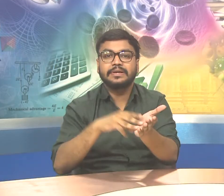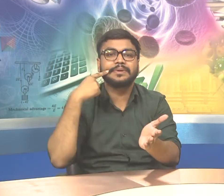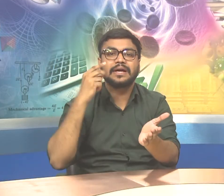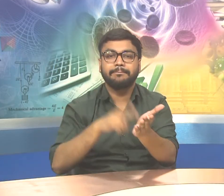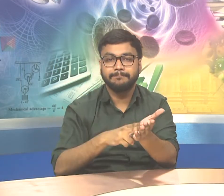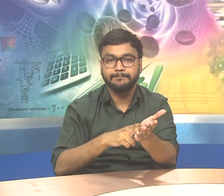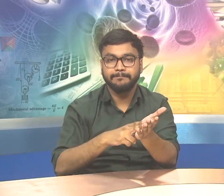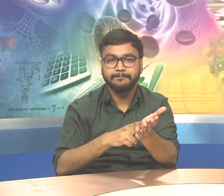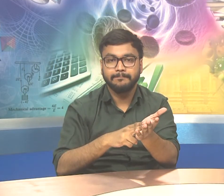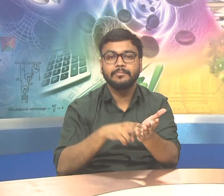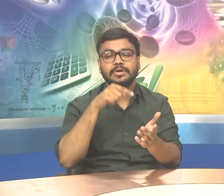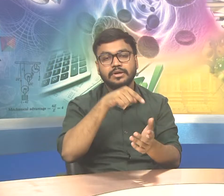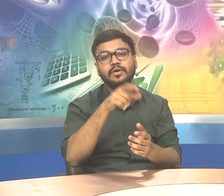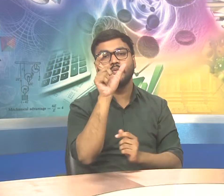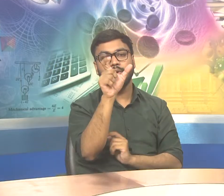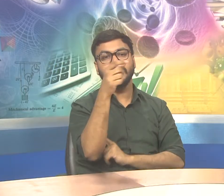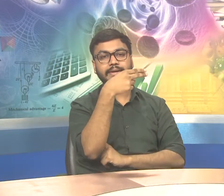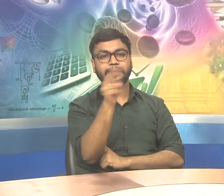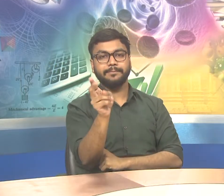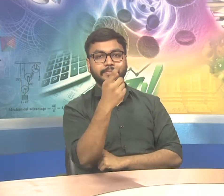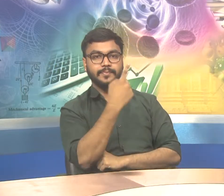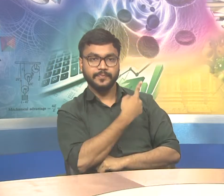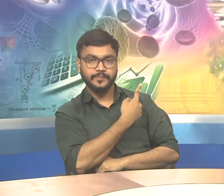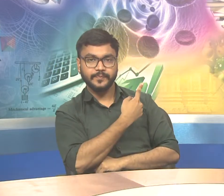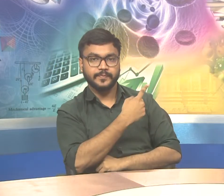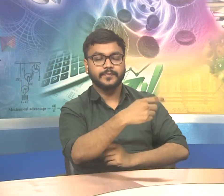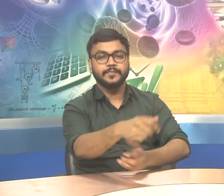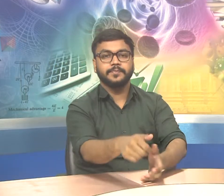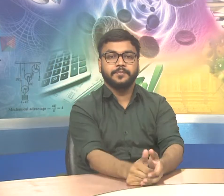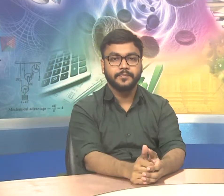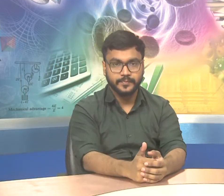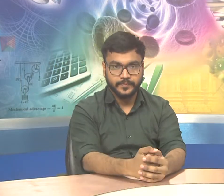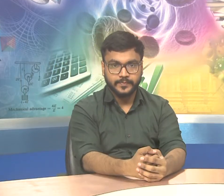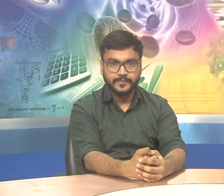has used is called velocity of the car.